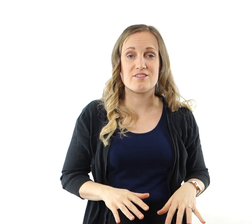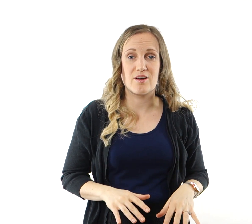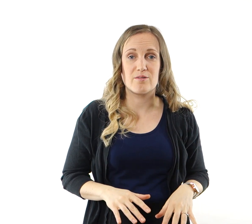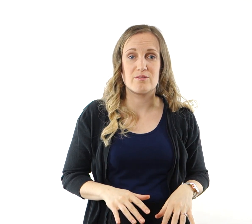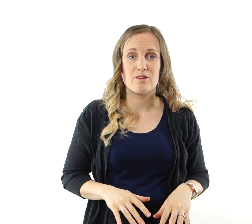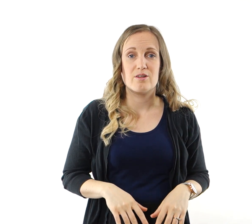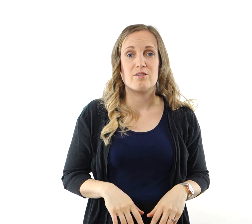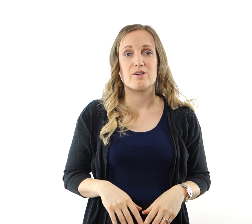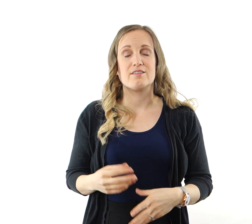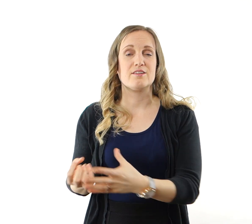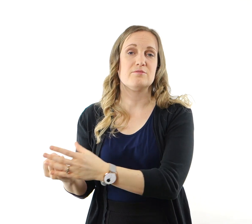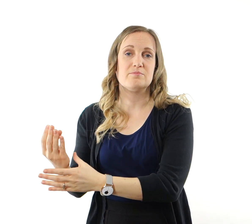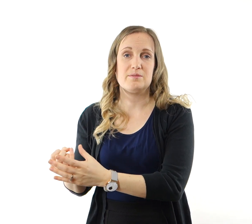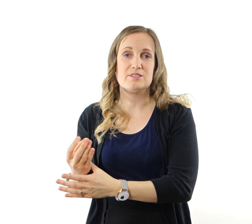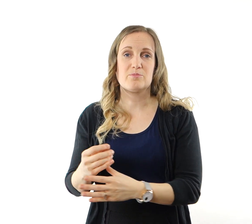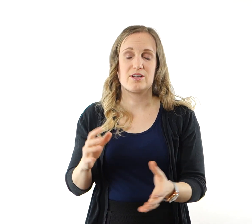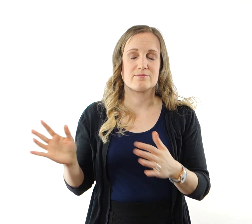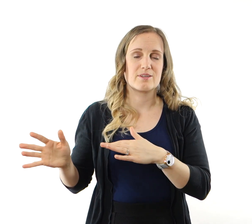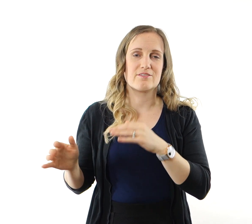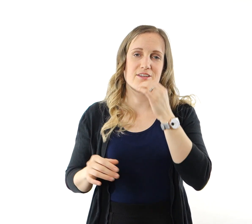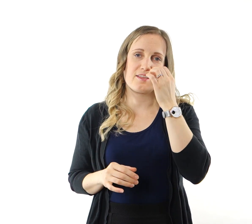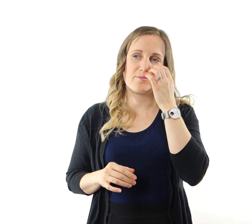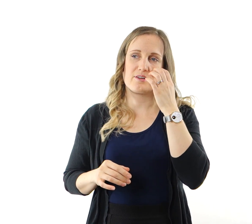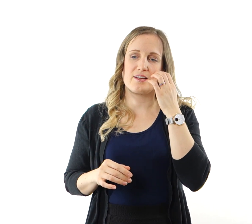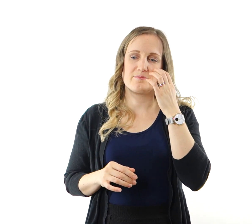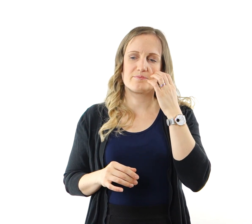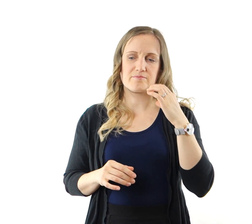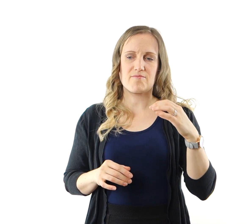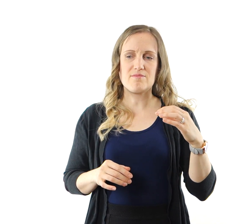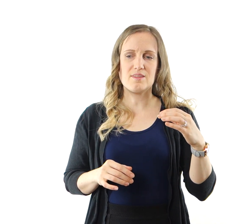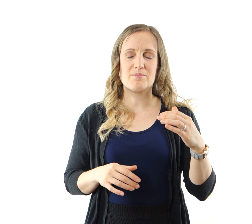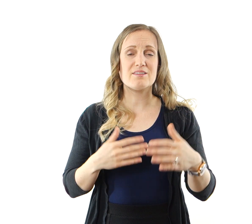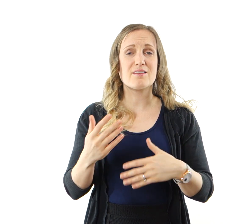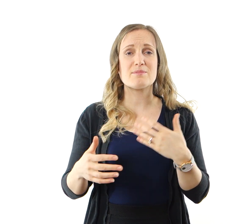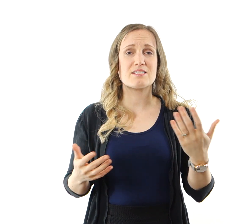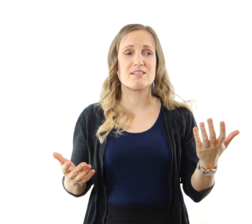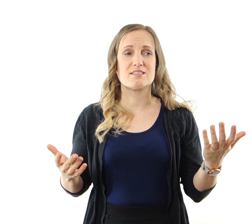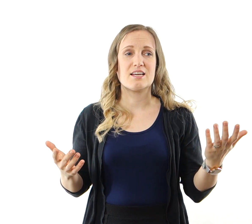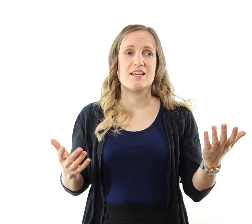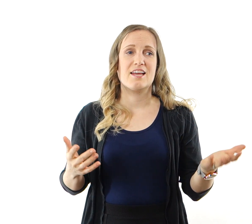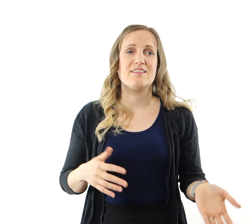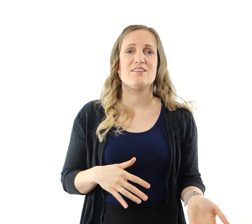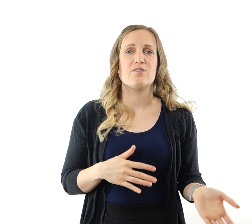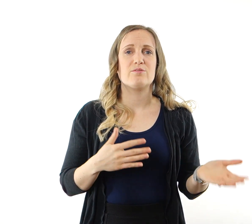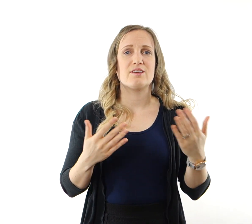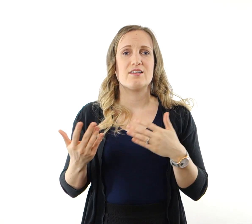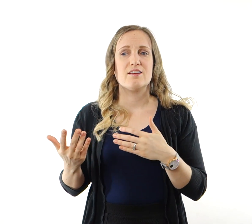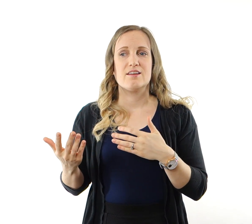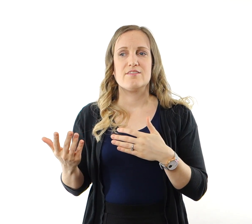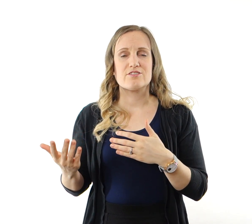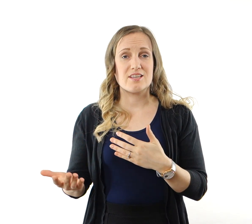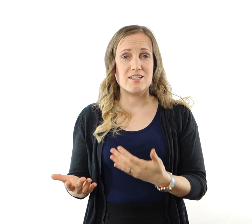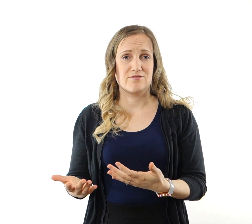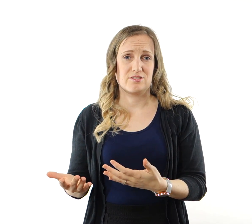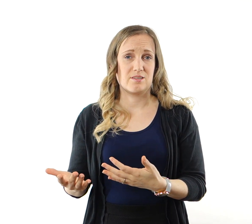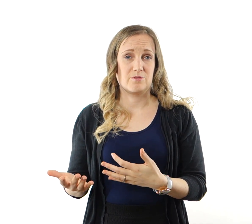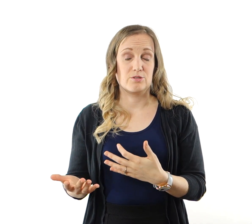snow? And then maybe spring. We haven't got to that part yet. But if that makes sense. And then know that if you're signing for someone who really